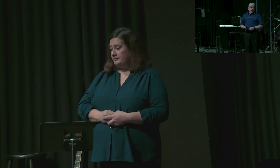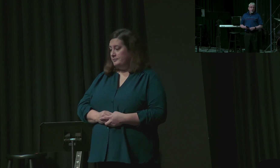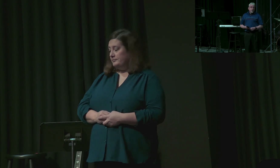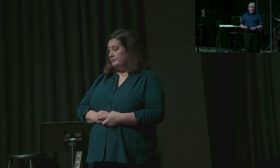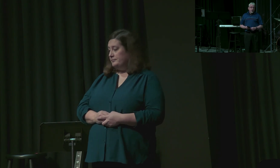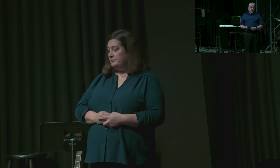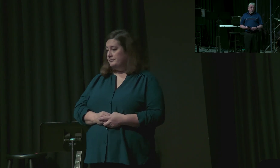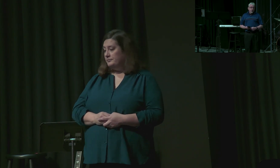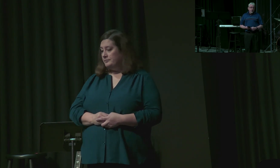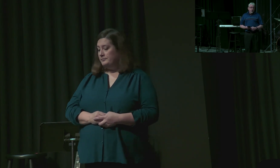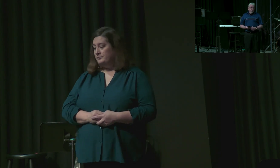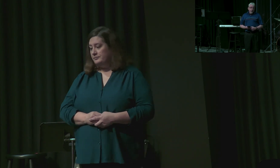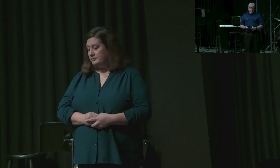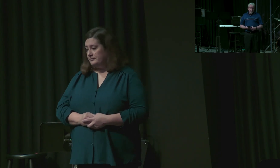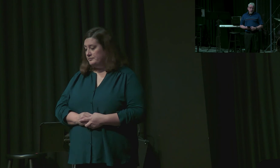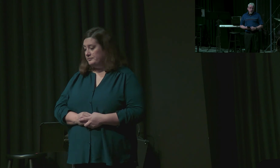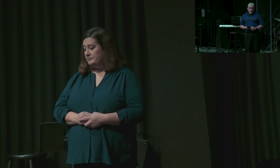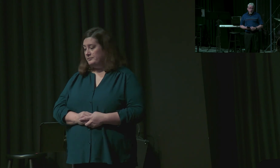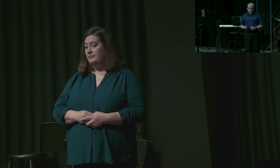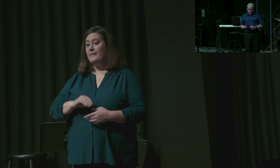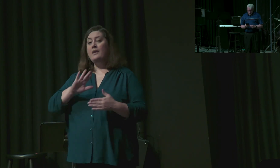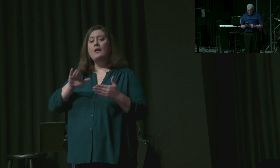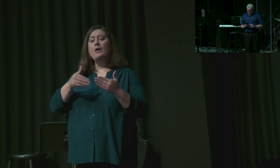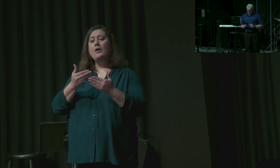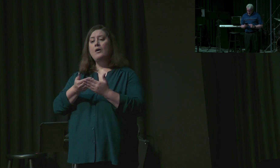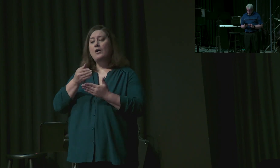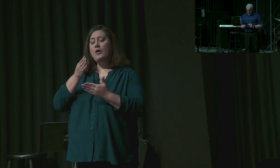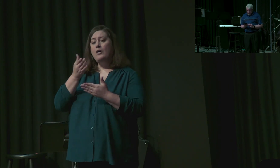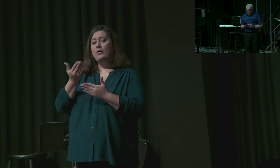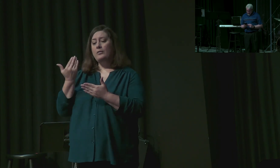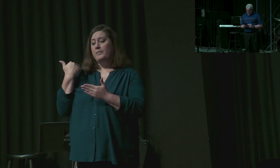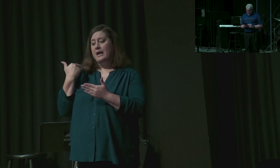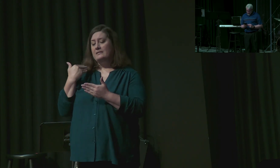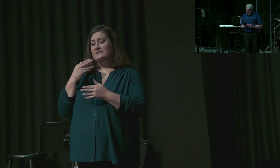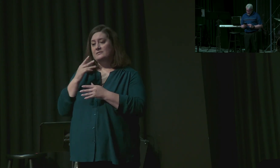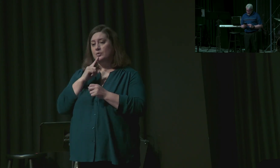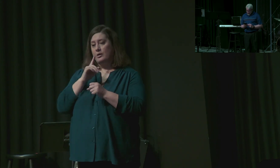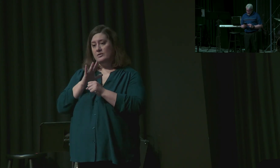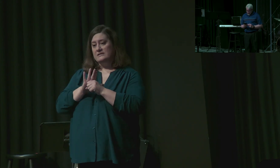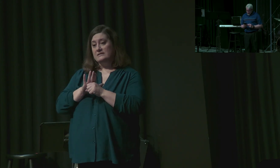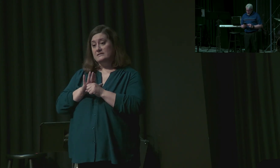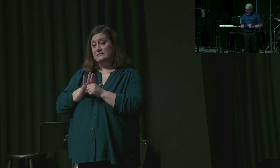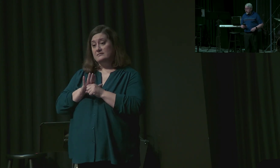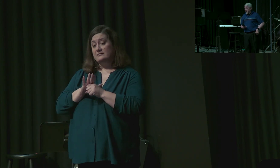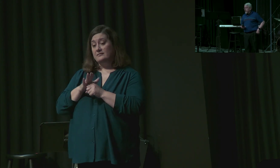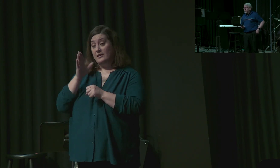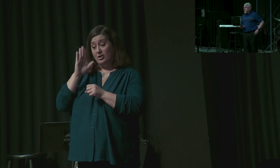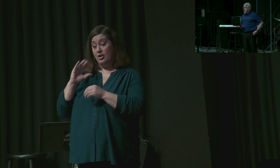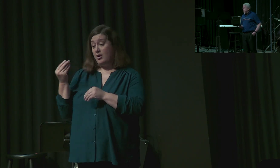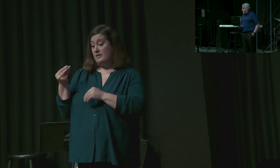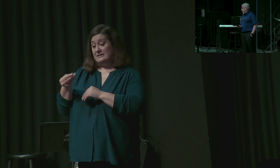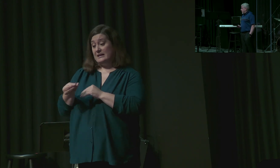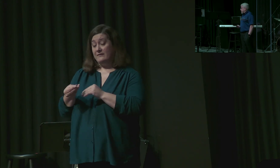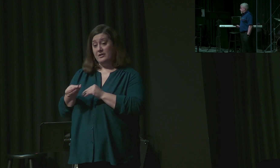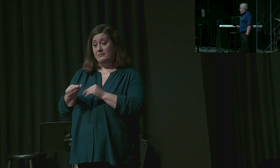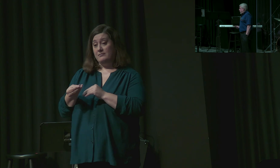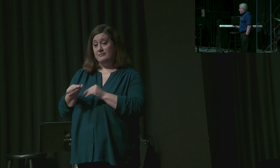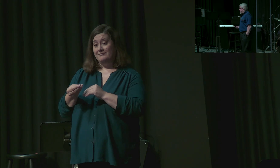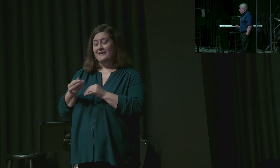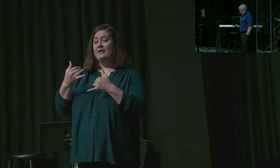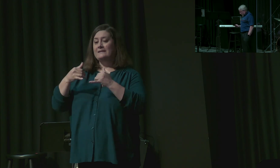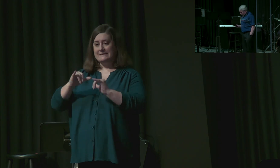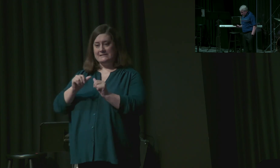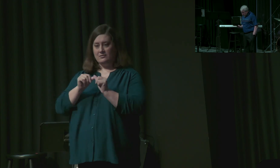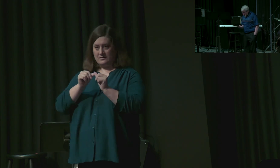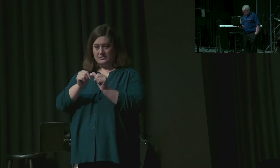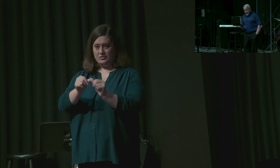that they will return to the land that was promised them. And so he acknowledges the providence